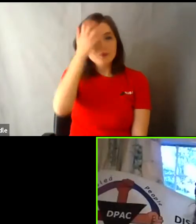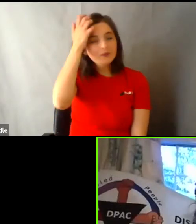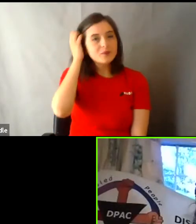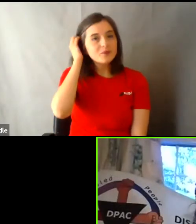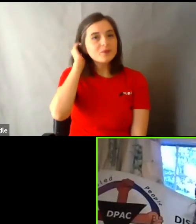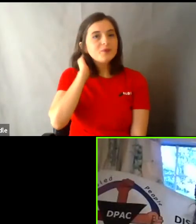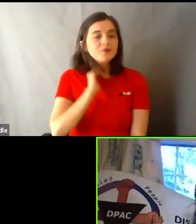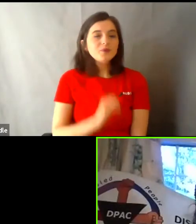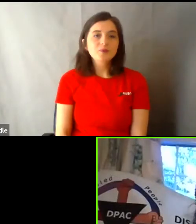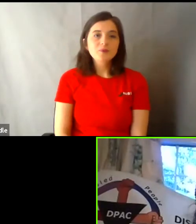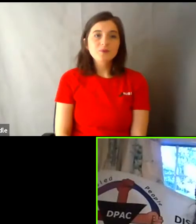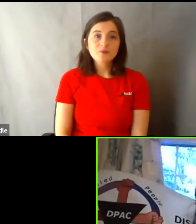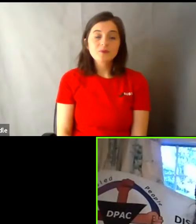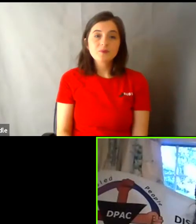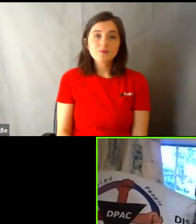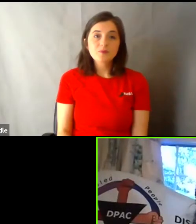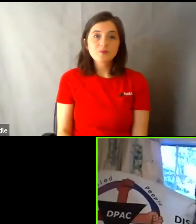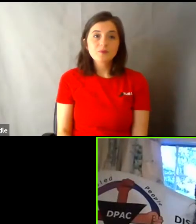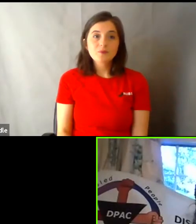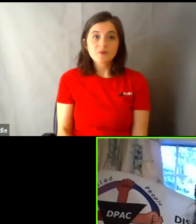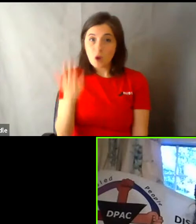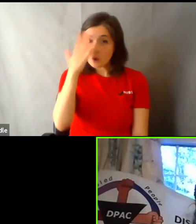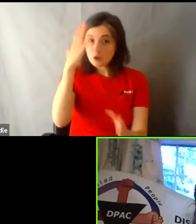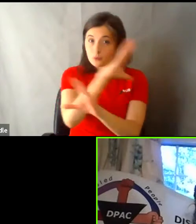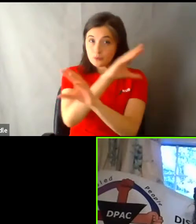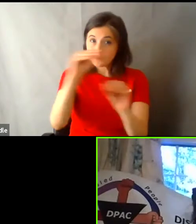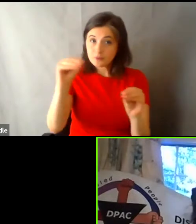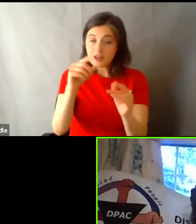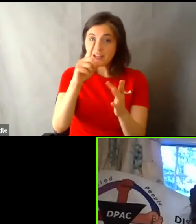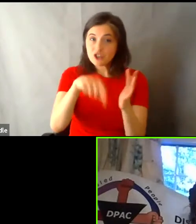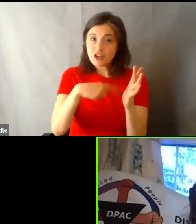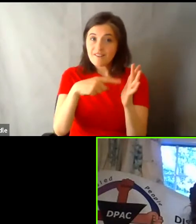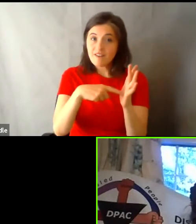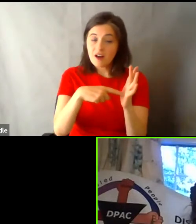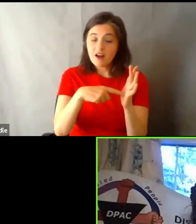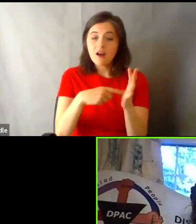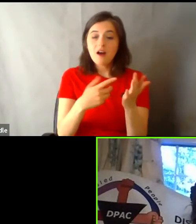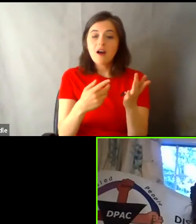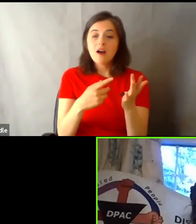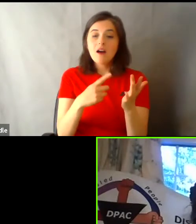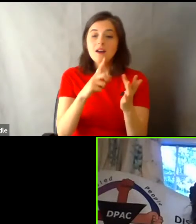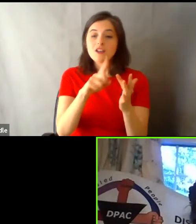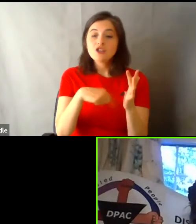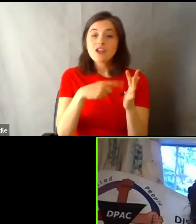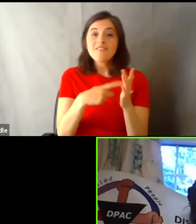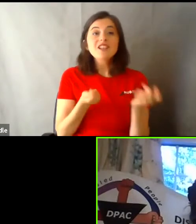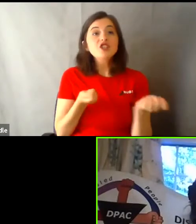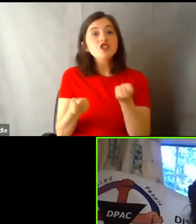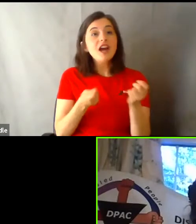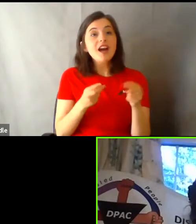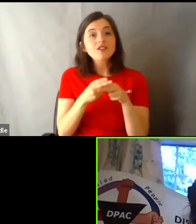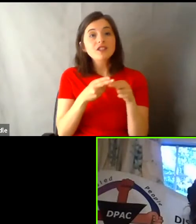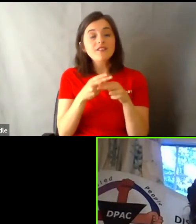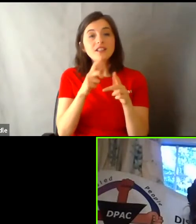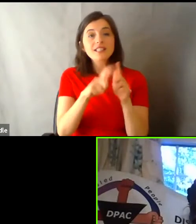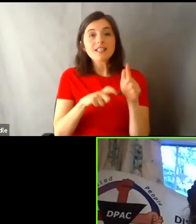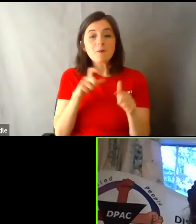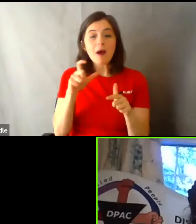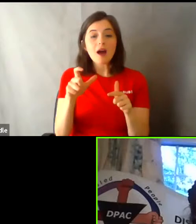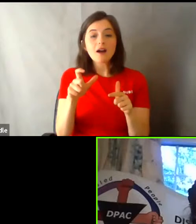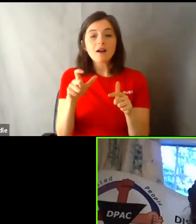yeah, just to tell you a bit about Jennifer. Jennifer is chair of the Sheffield